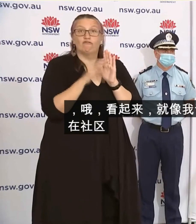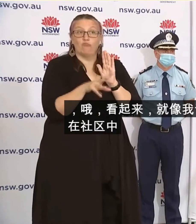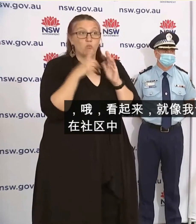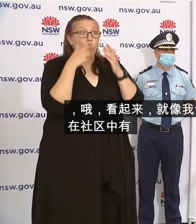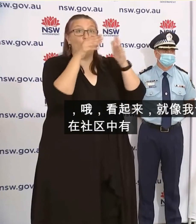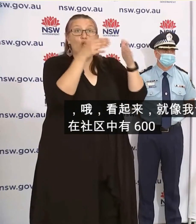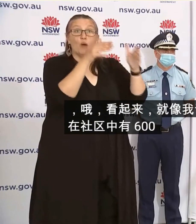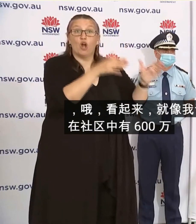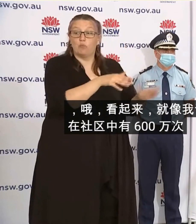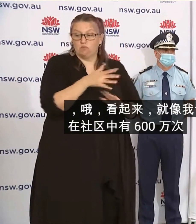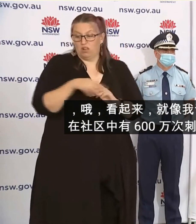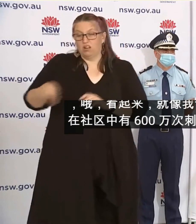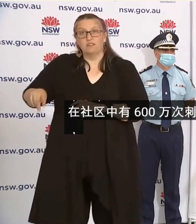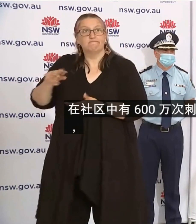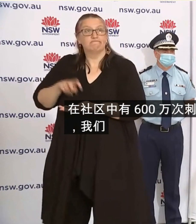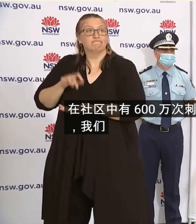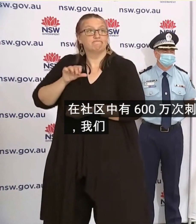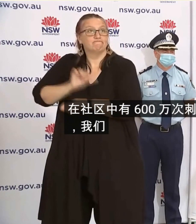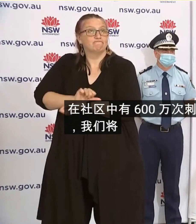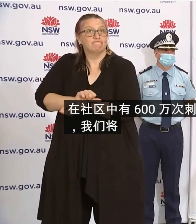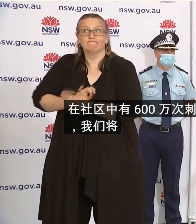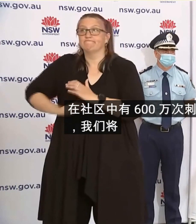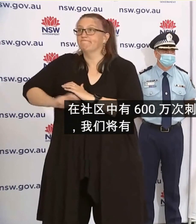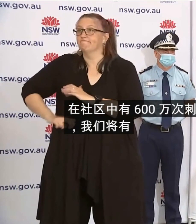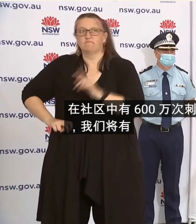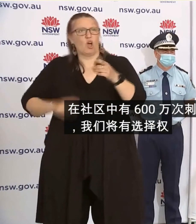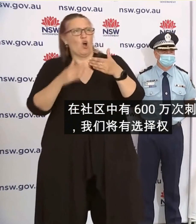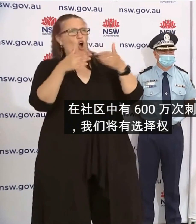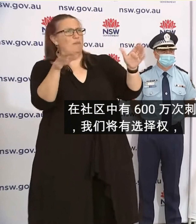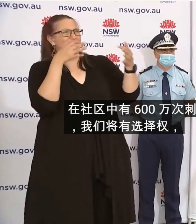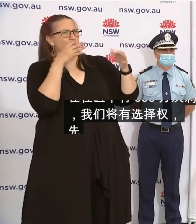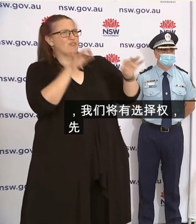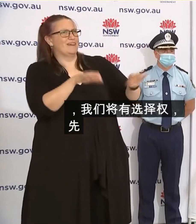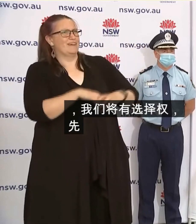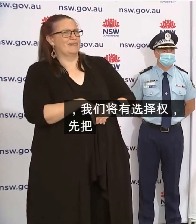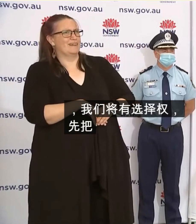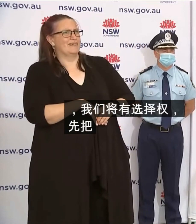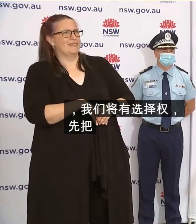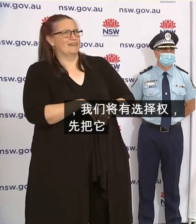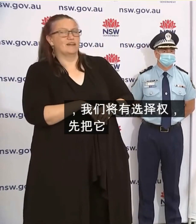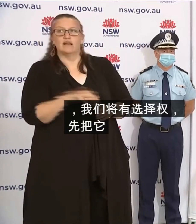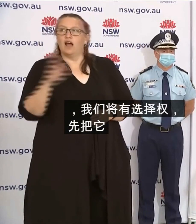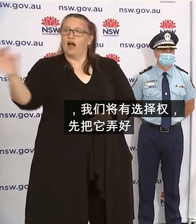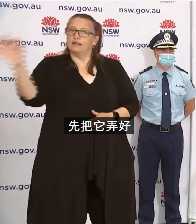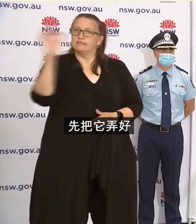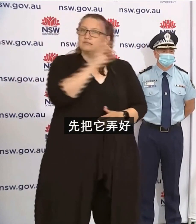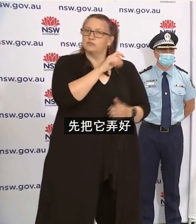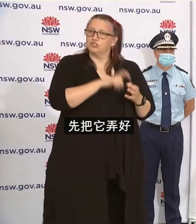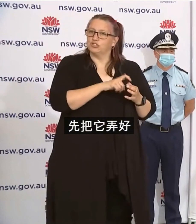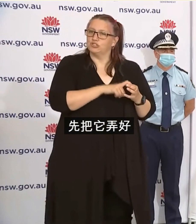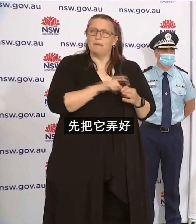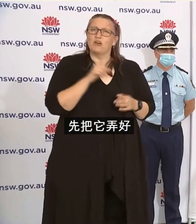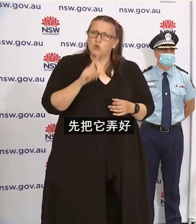6 million jabs in the community, we will have options before us. And Some communities will get that first. Well, I It's have. not a blanket approach. Well, I have